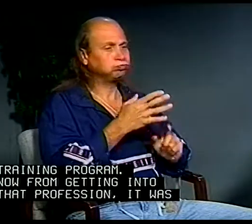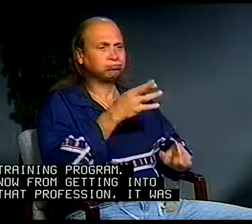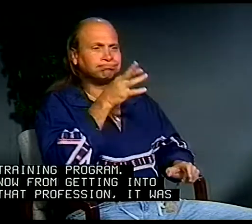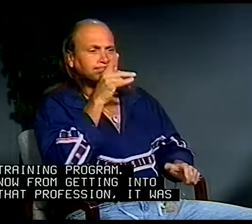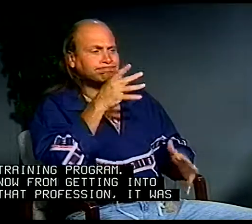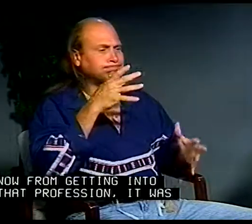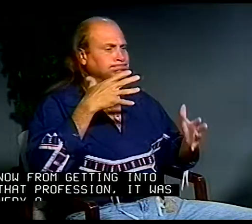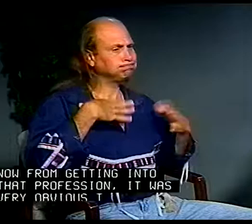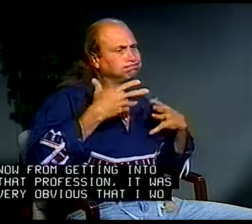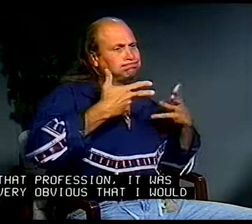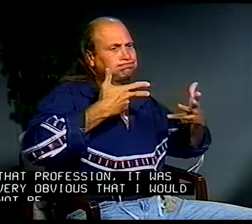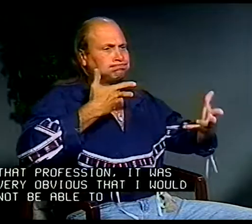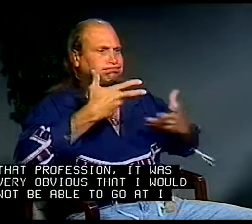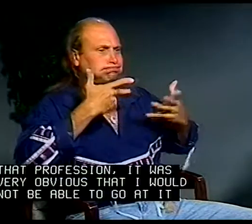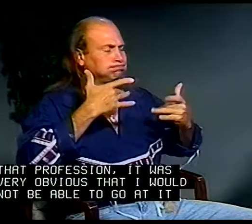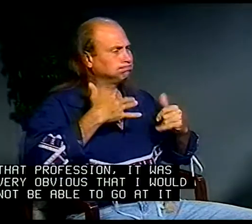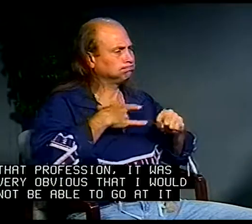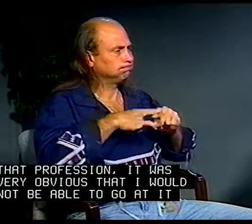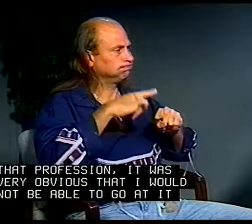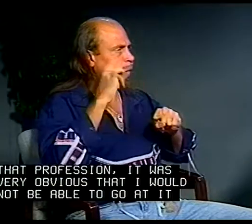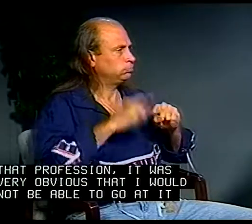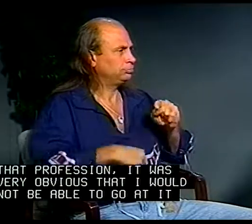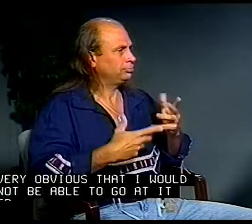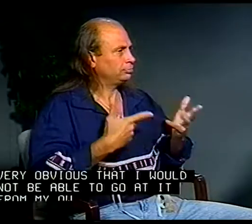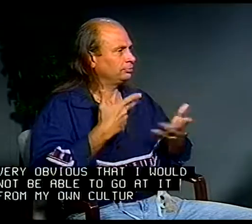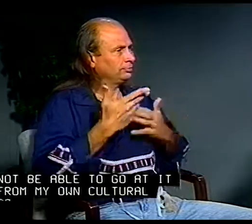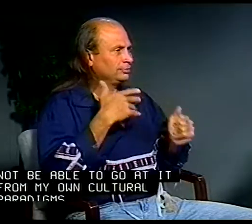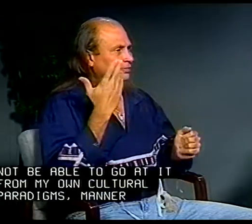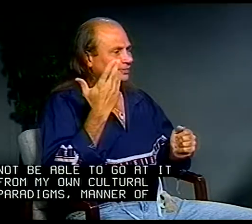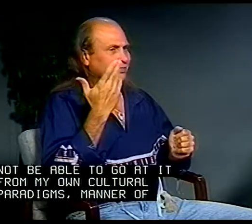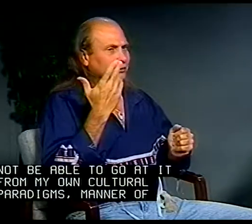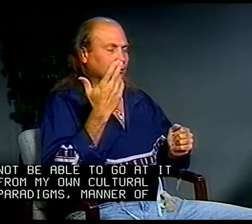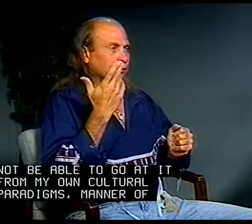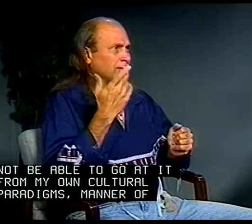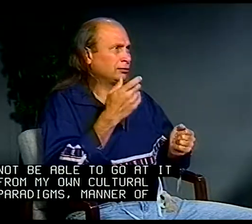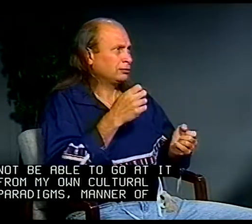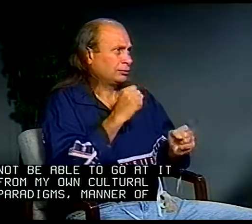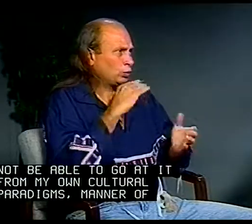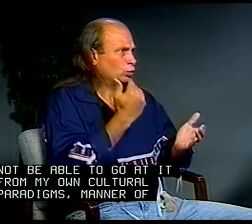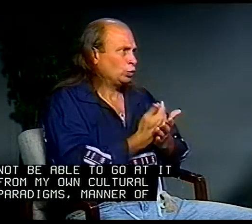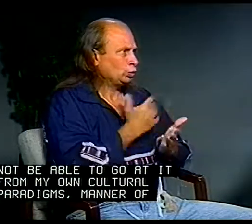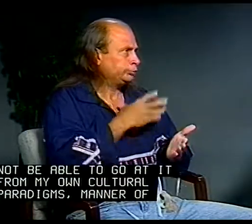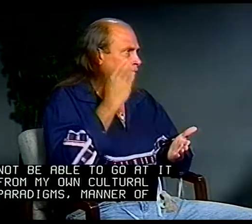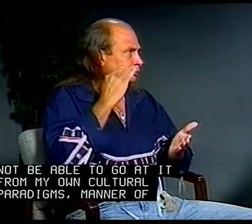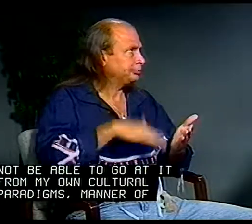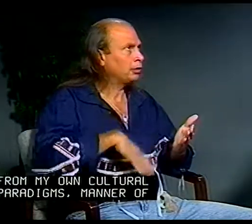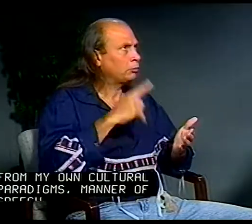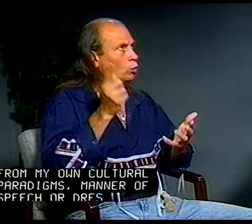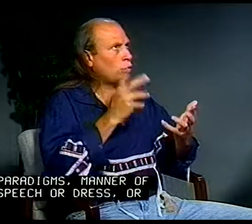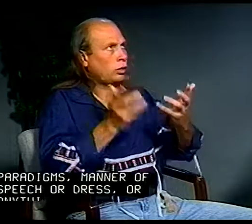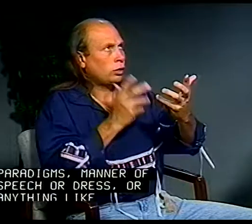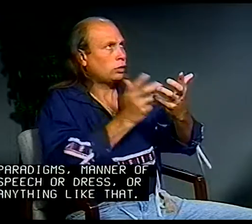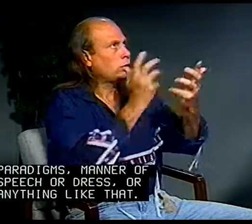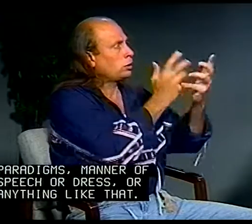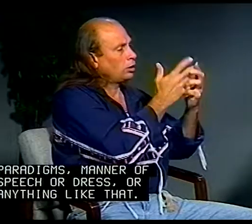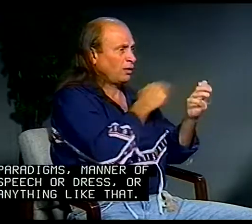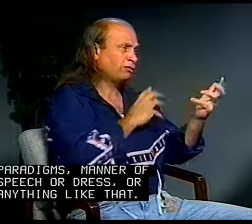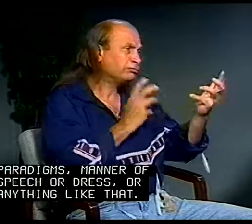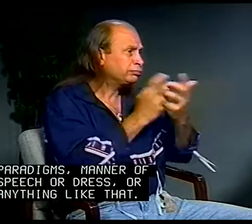getting into that profession, it was very obvious that I wouldn't be able to go at it from my own cultural paradigms, manner of